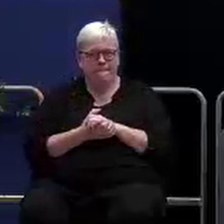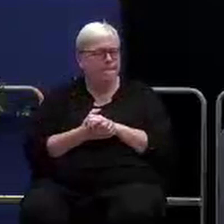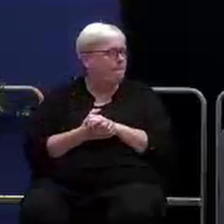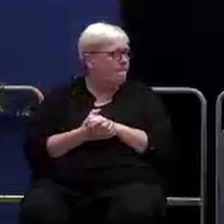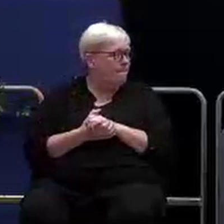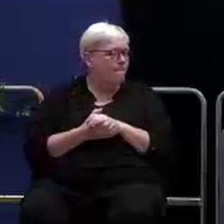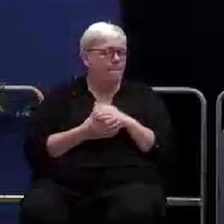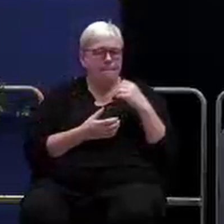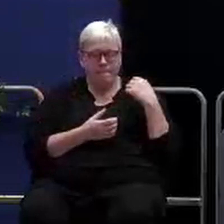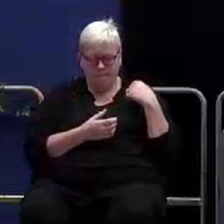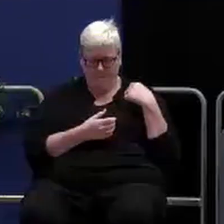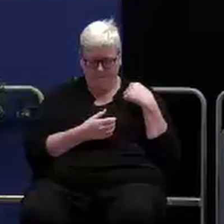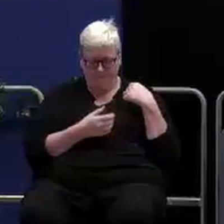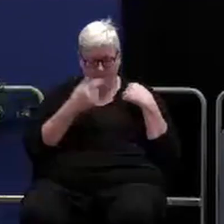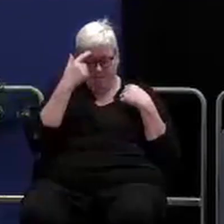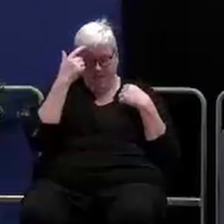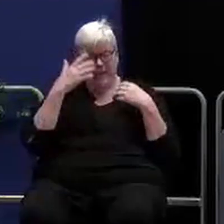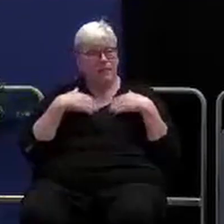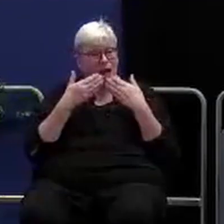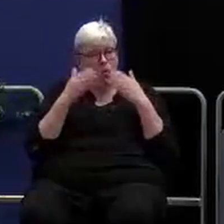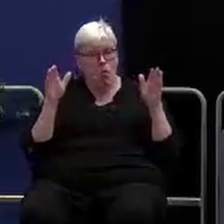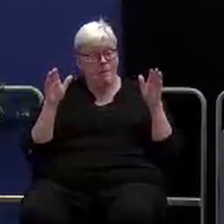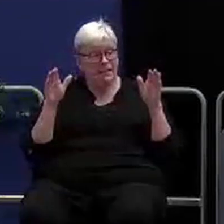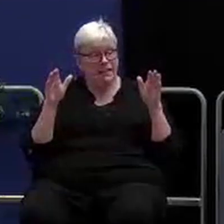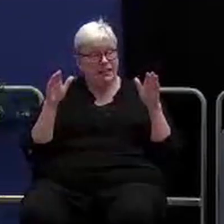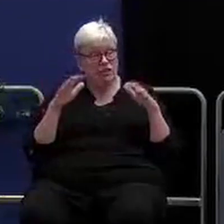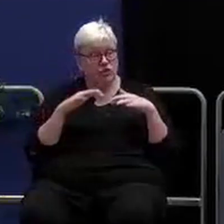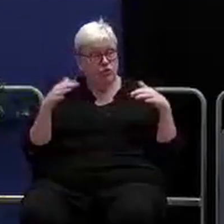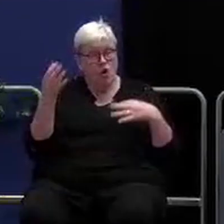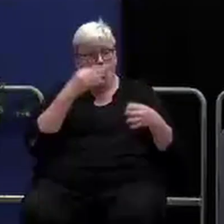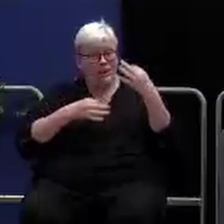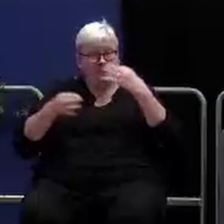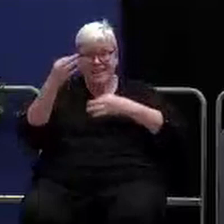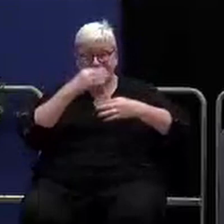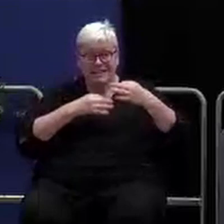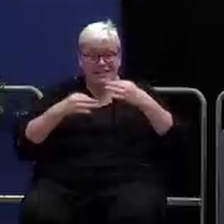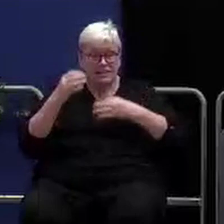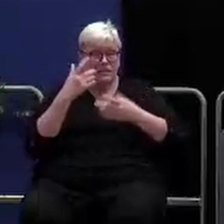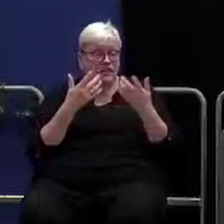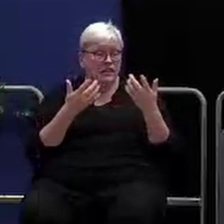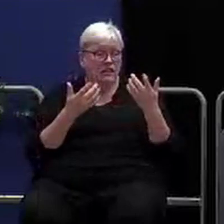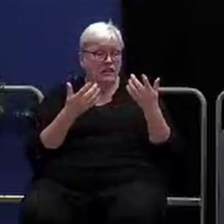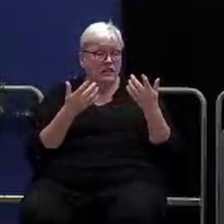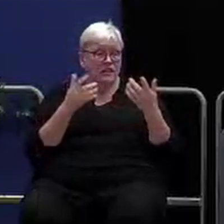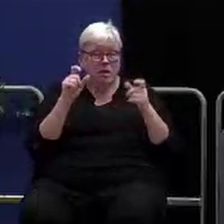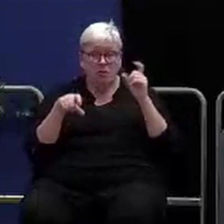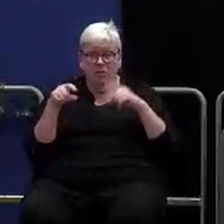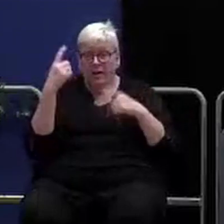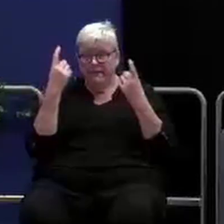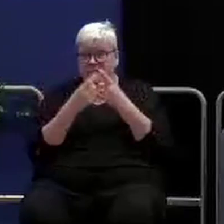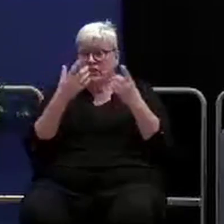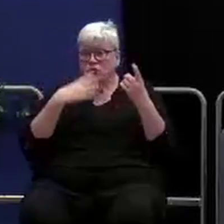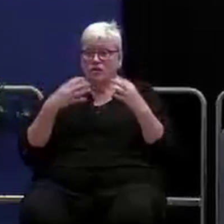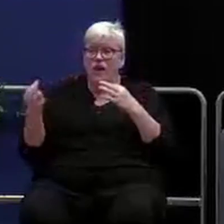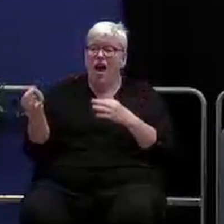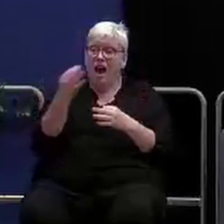Okay, I think I might open us up to some questions from the audience now. So if people have things that they would like to